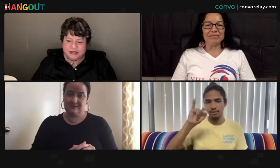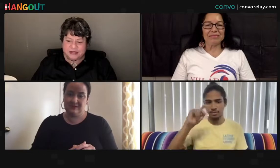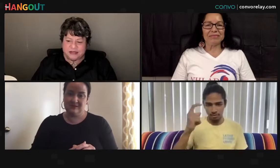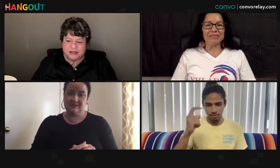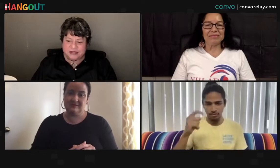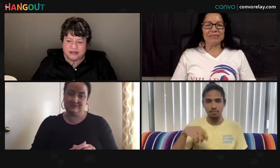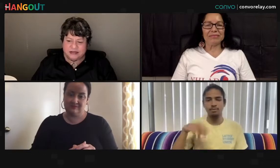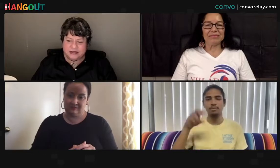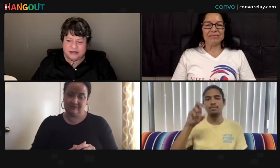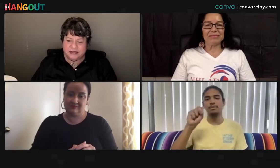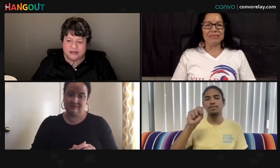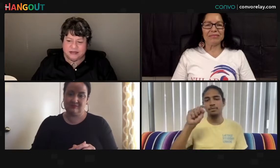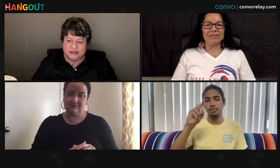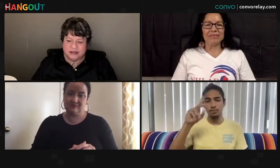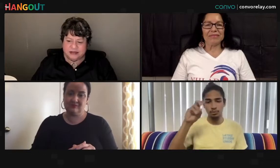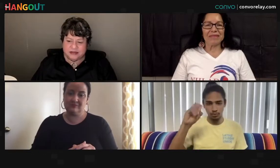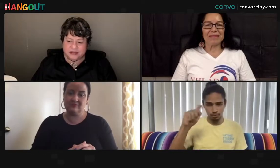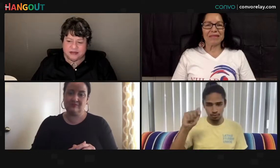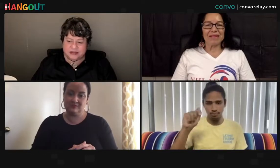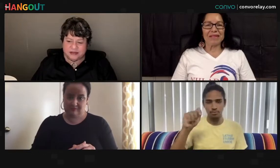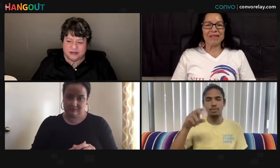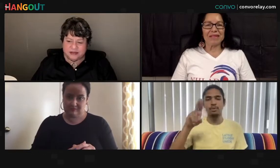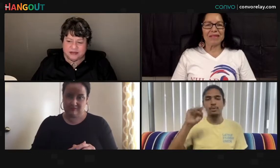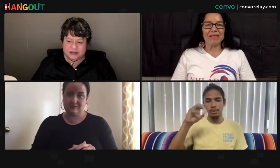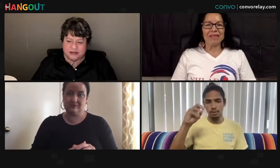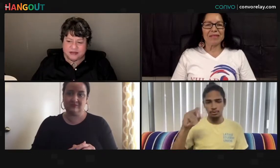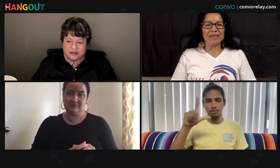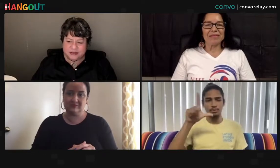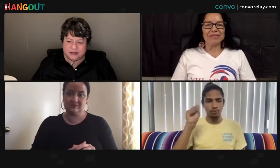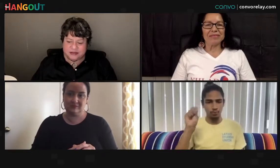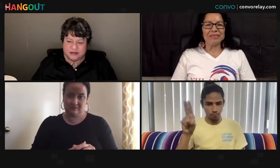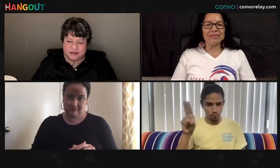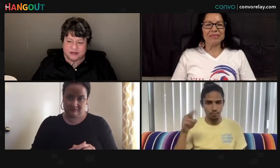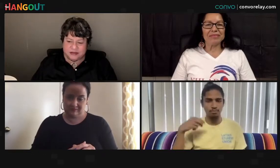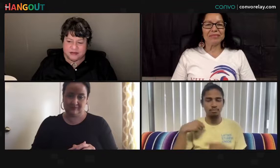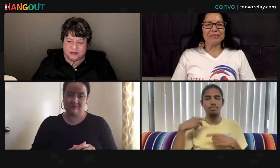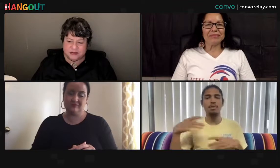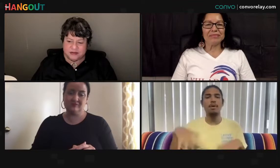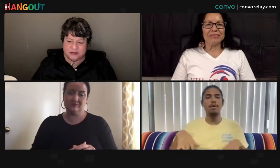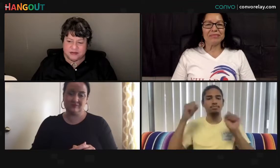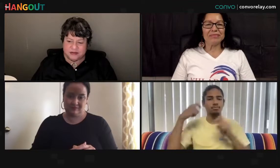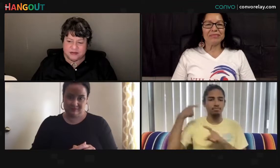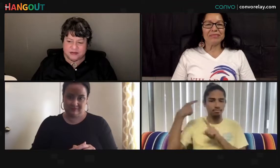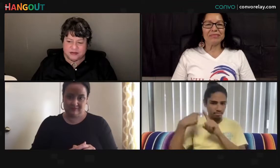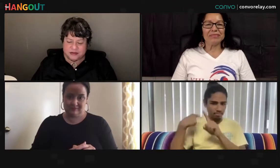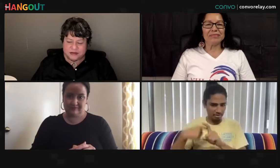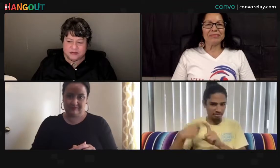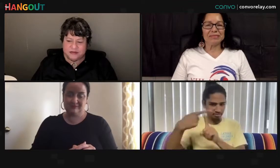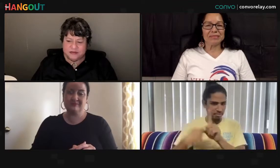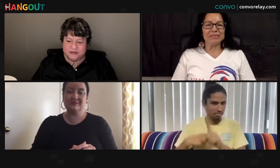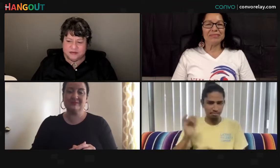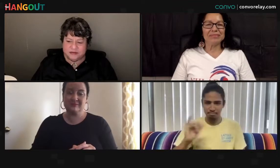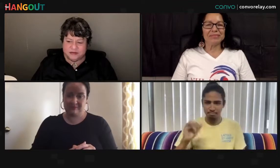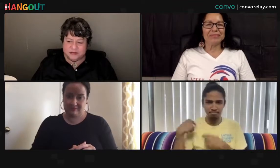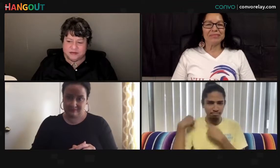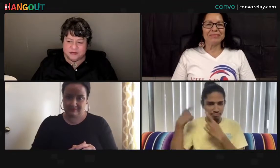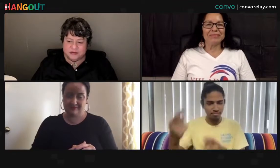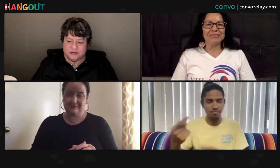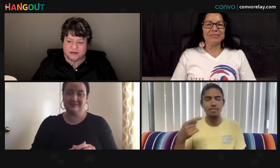the organization here, Latinx Student Union, which we abbreviate as LSU. And we